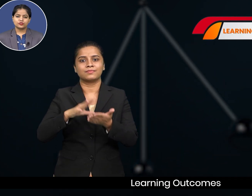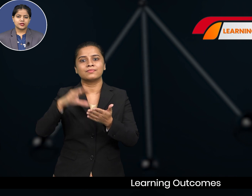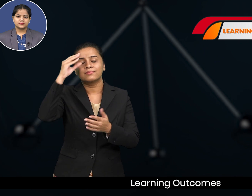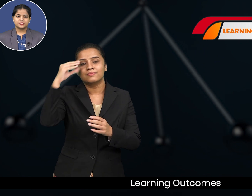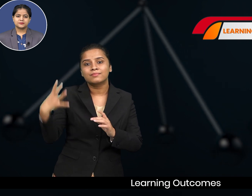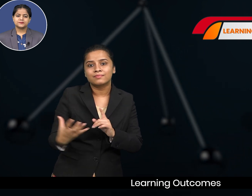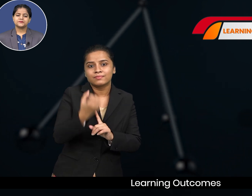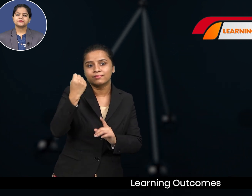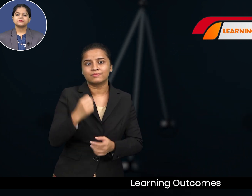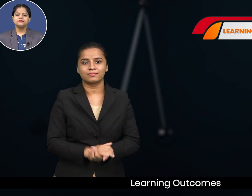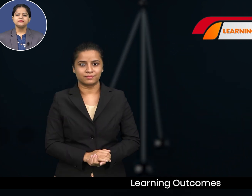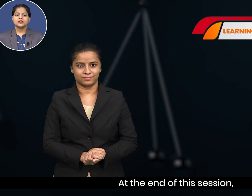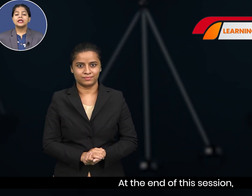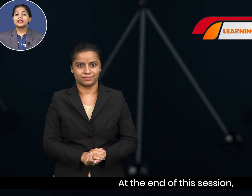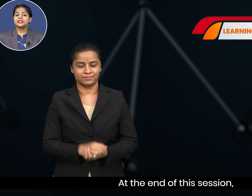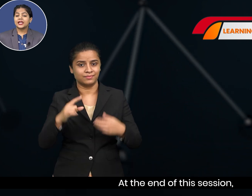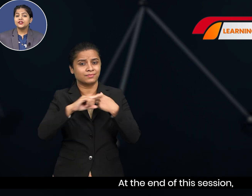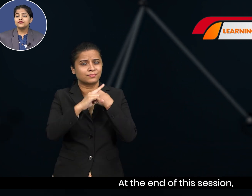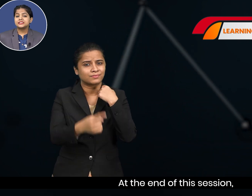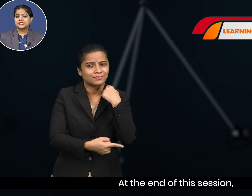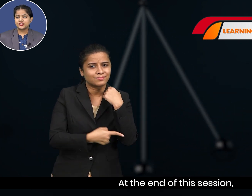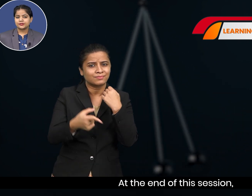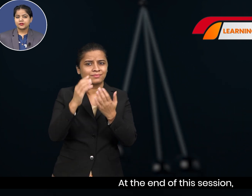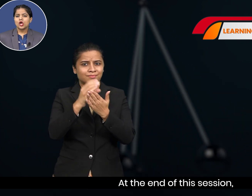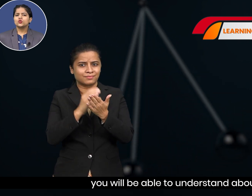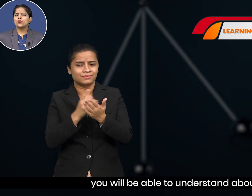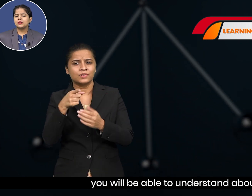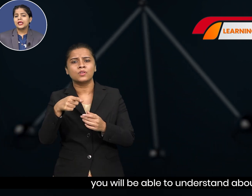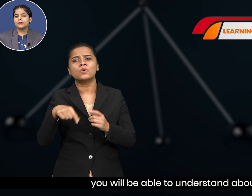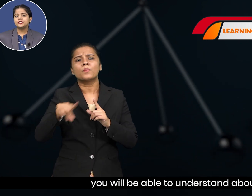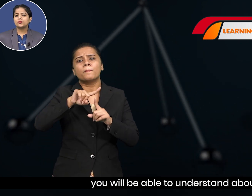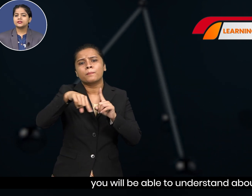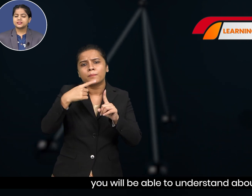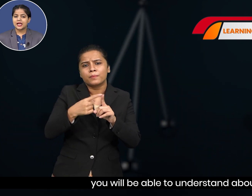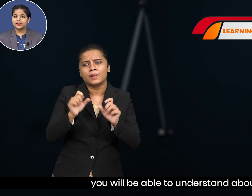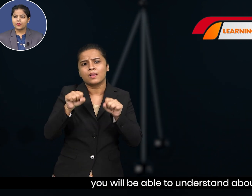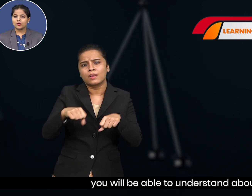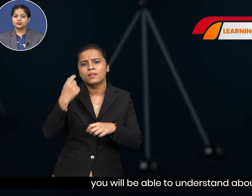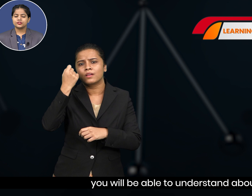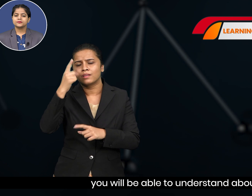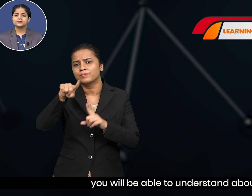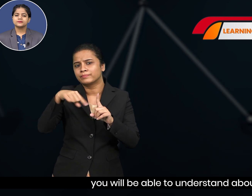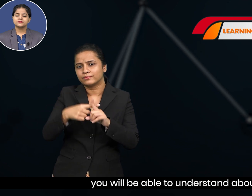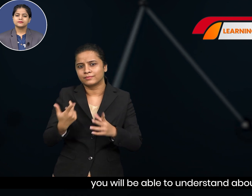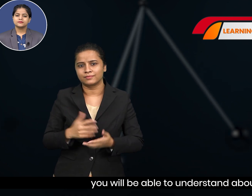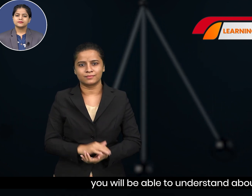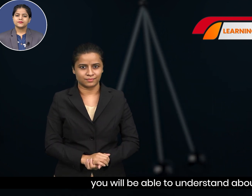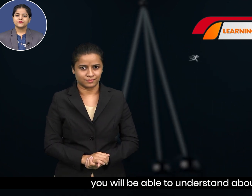Learning outcomes. At the end of this session, you will be able to understand about